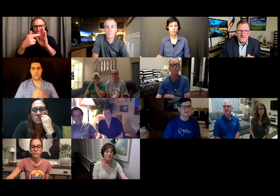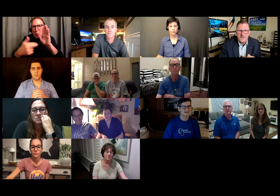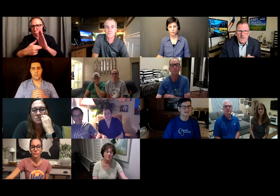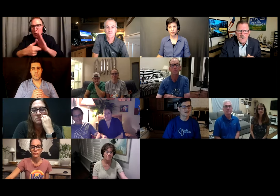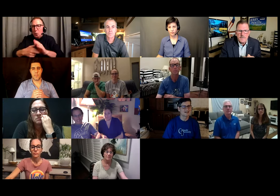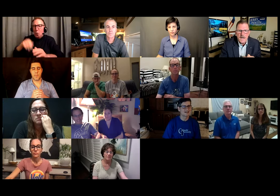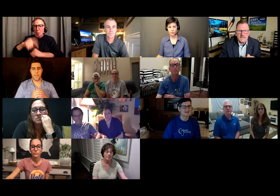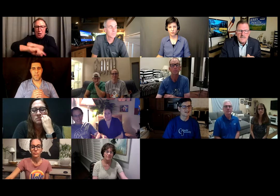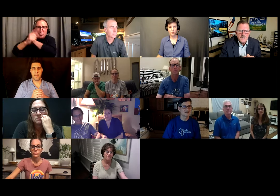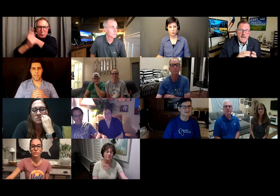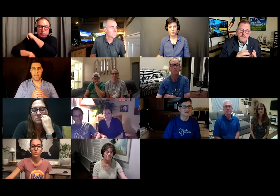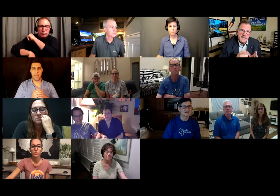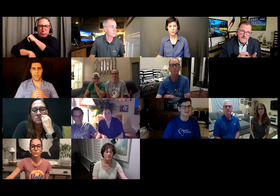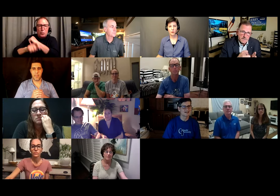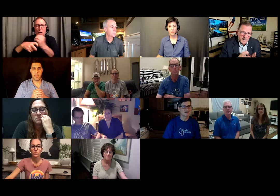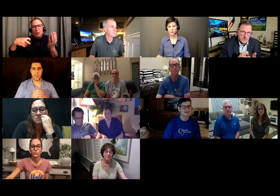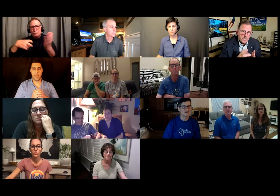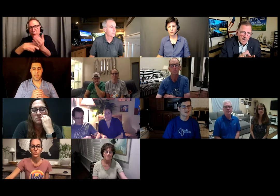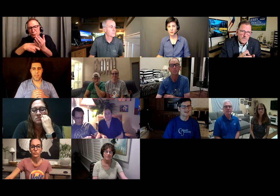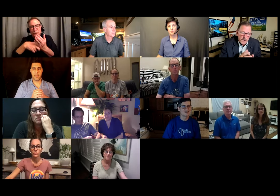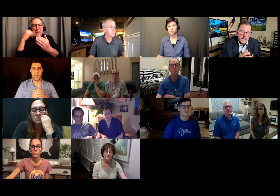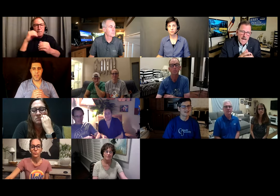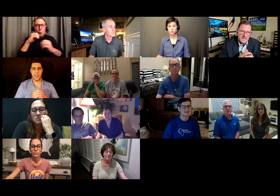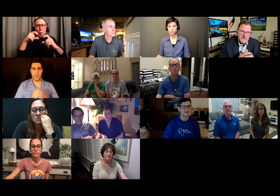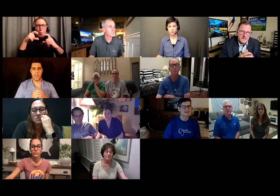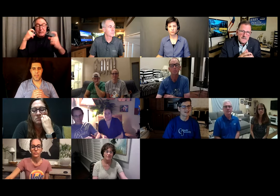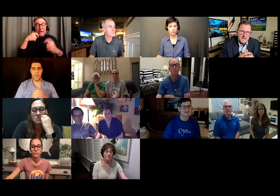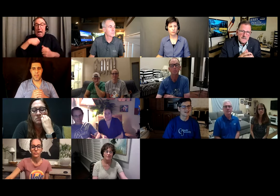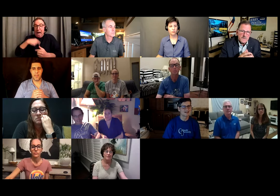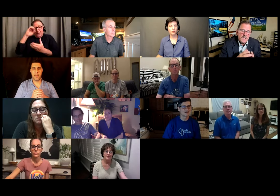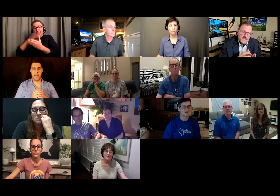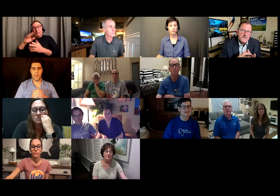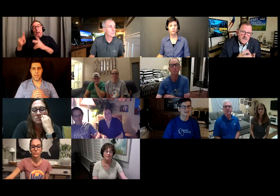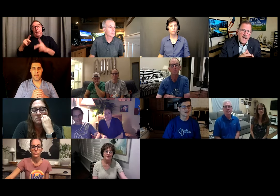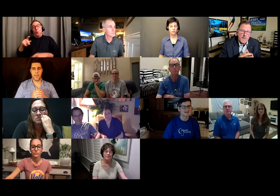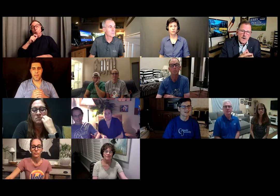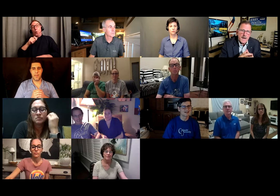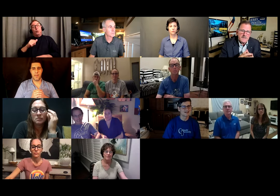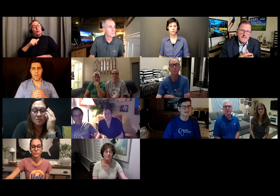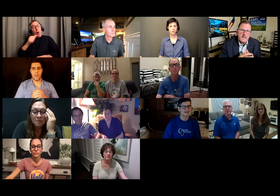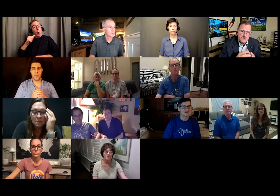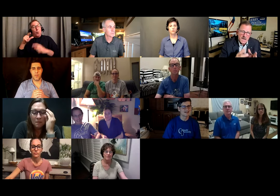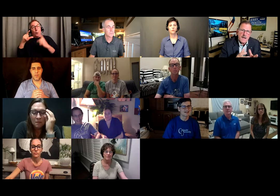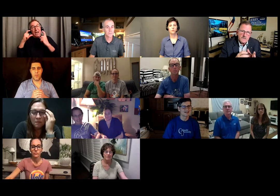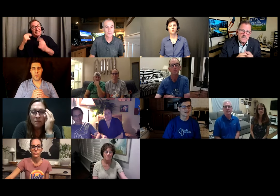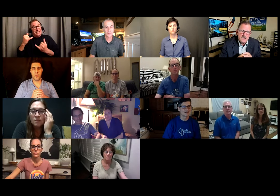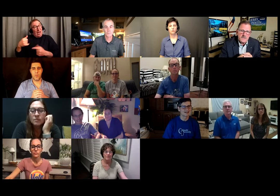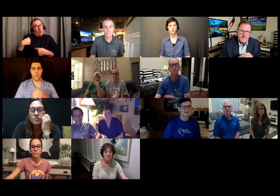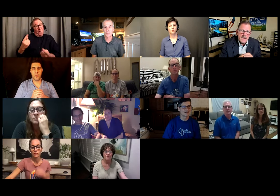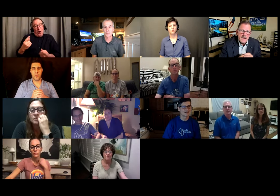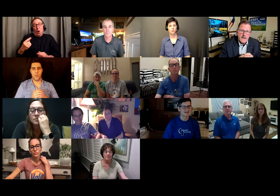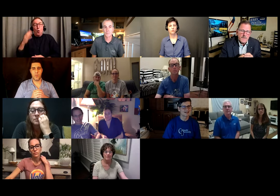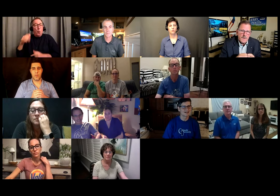fined if you're not wearing a mask. And I believe the people who aren't wearing masks will continue to not wear masks, and they will challenge the